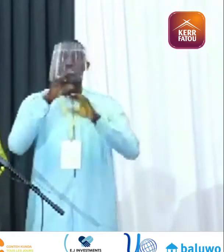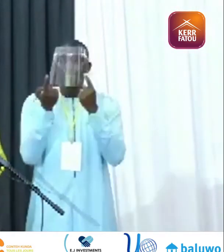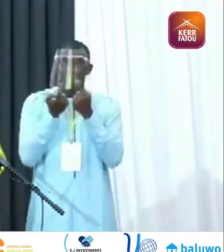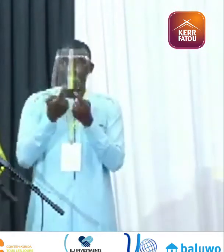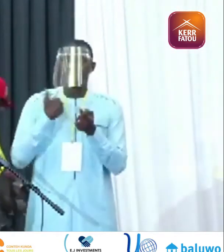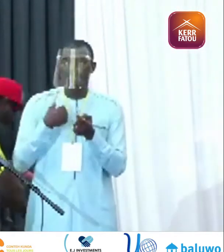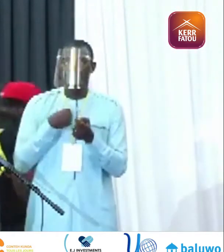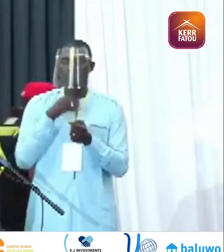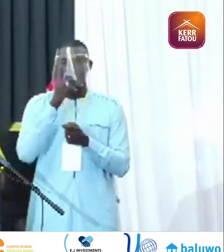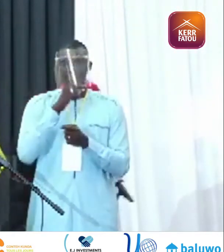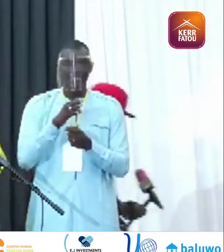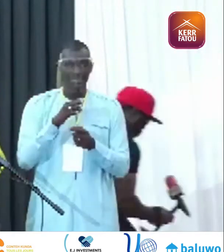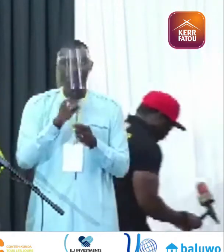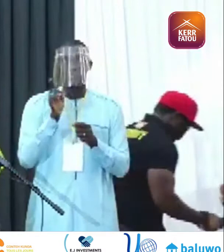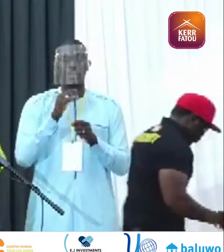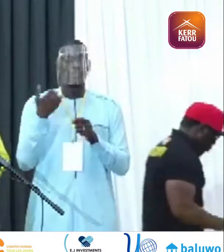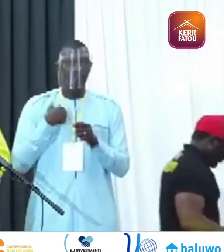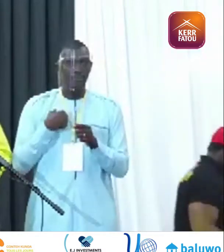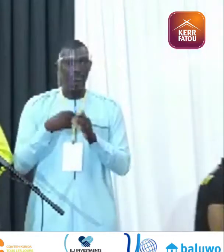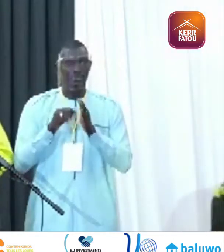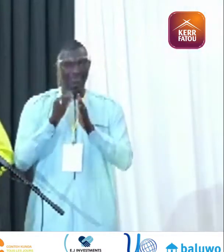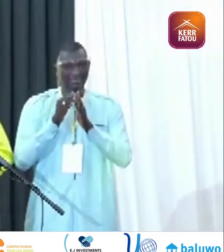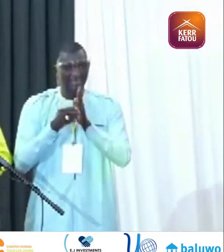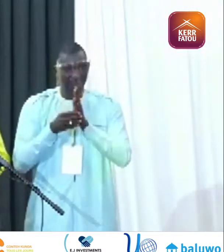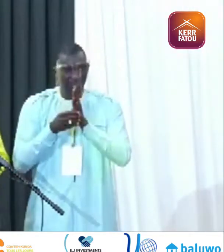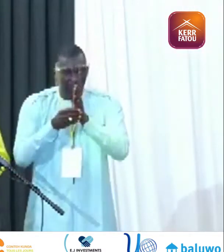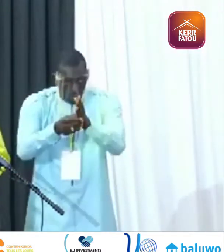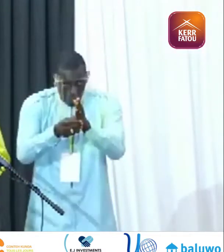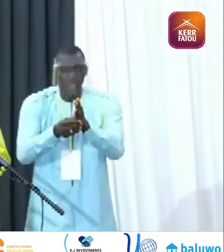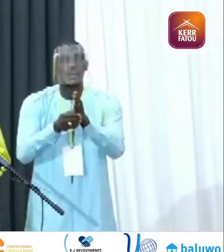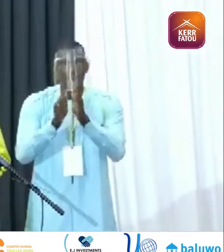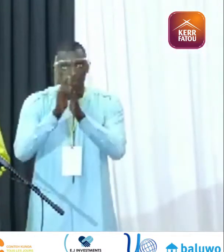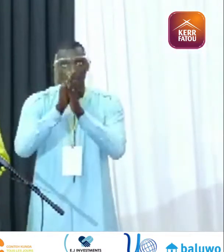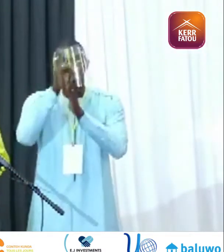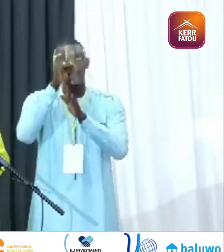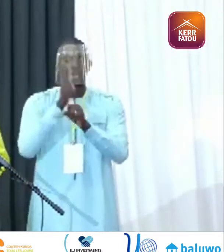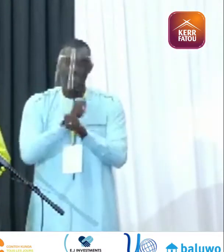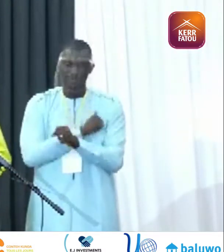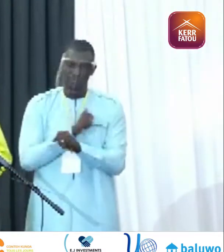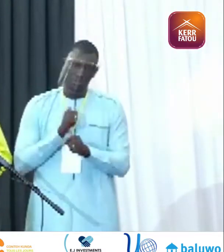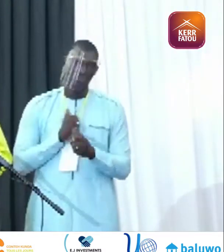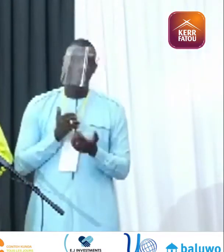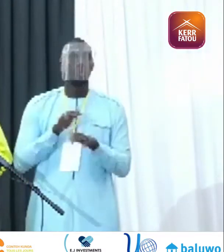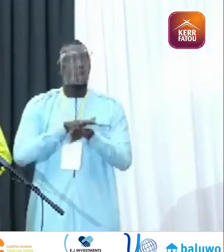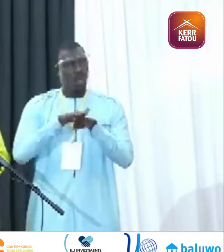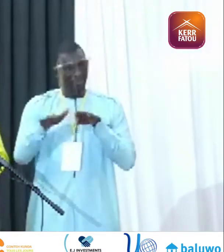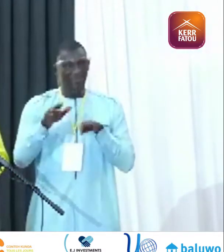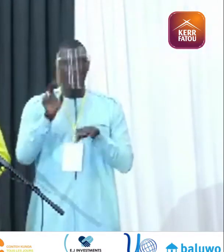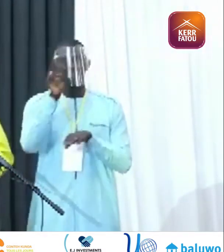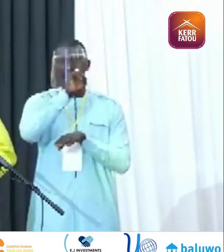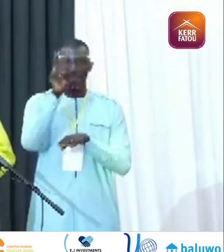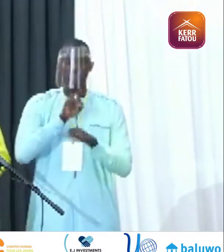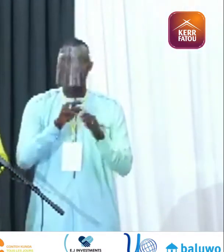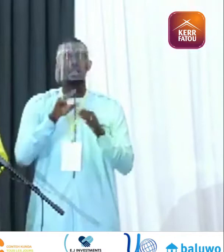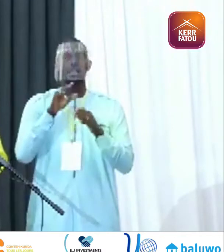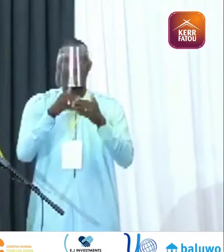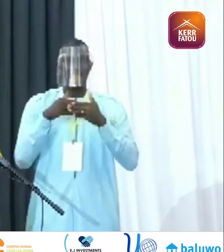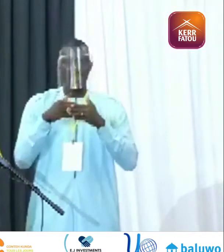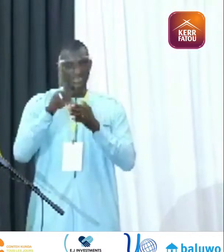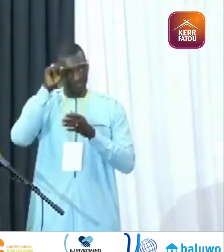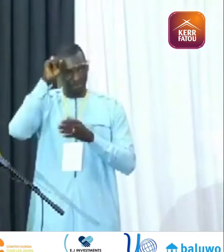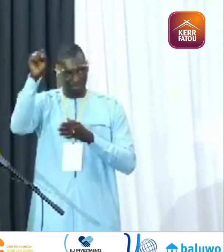ñoo jublu ci ni yalla meñu ci ndam so on behalf of national acting